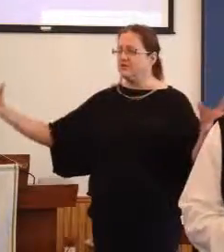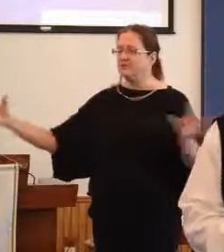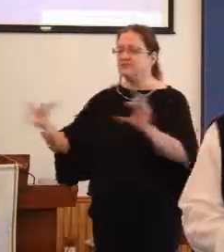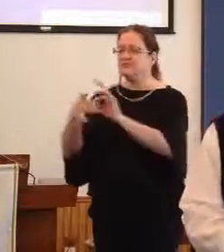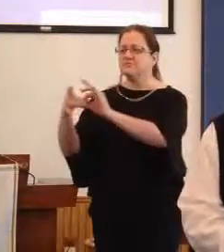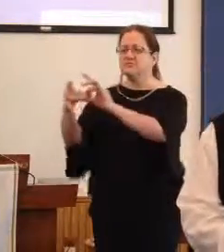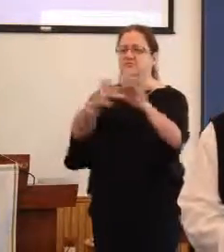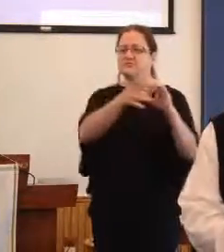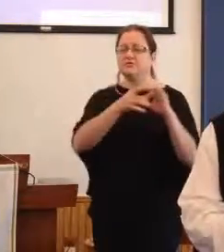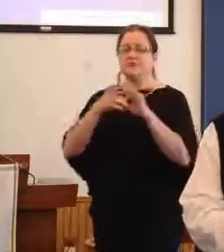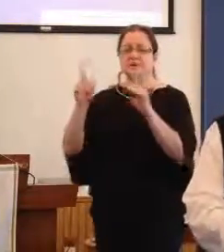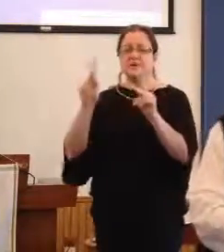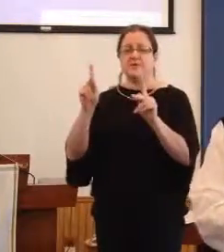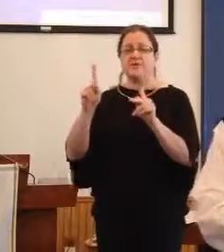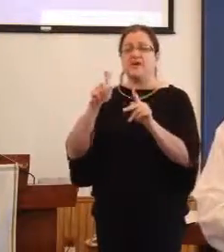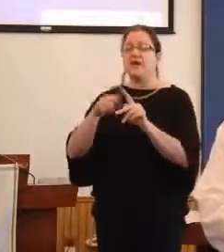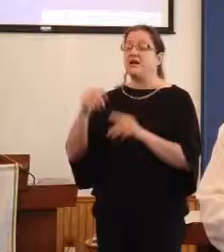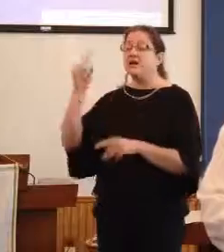overthrow the Roman government.